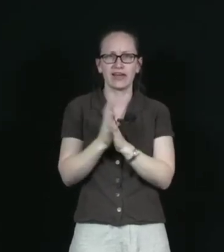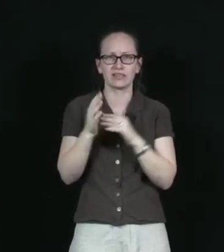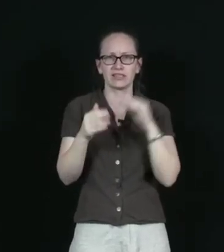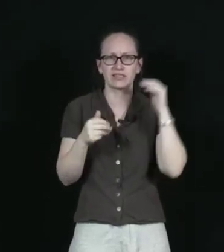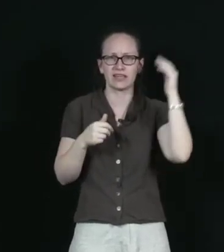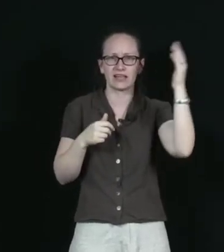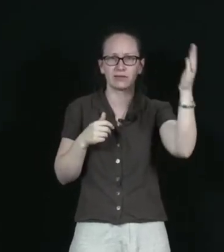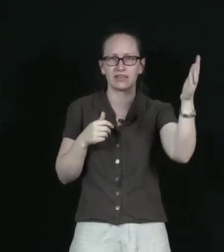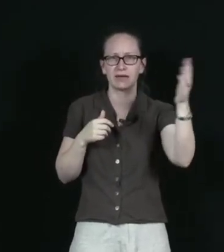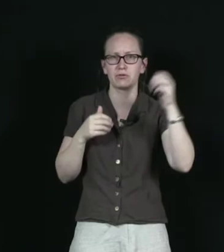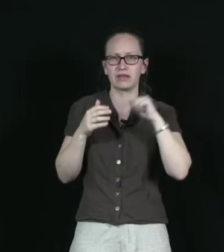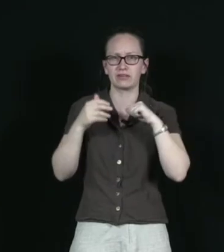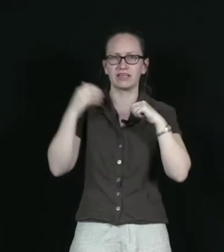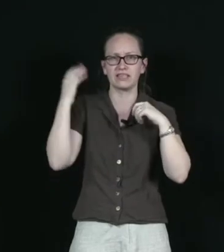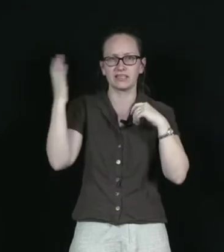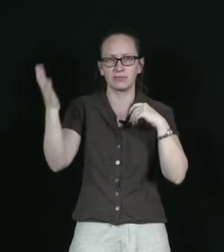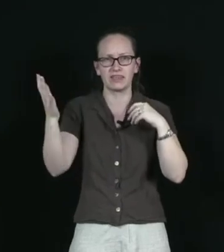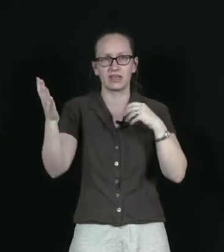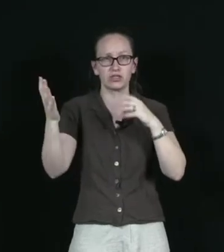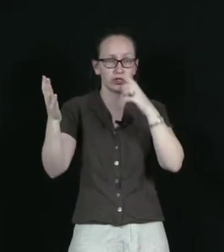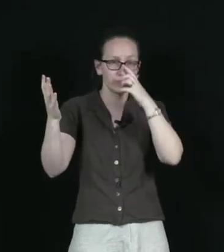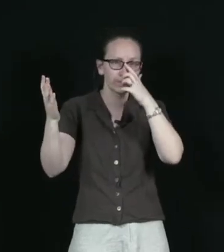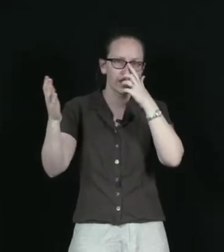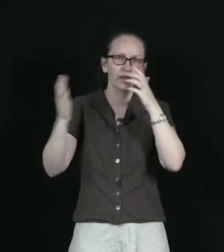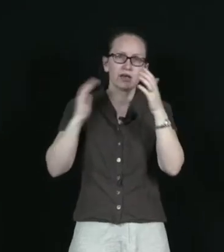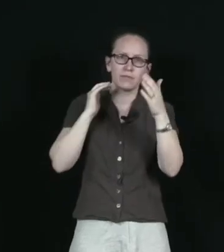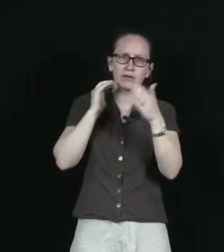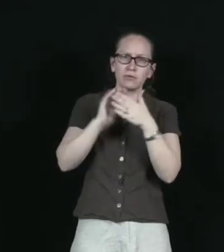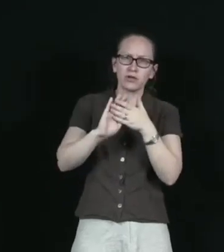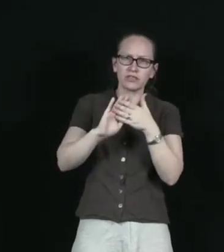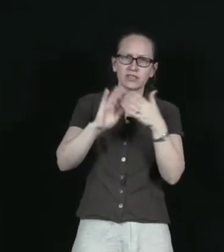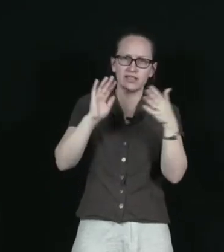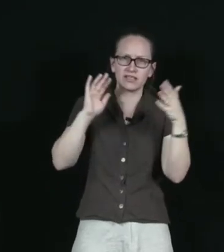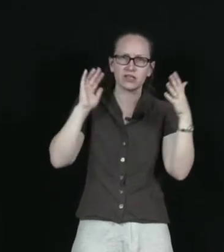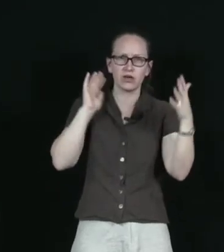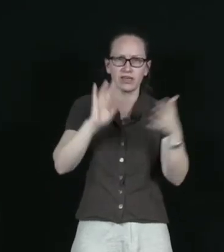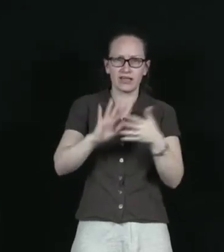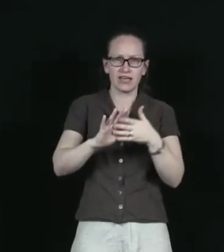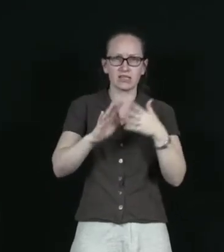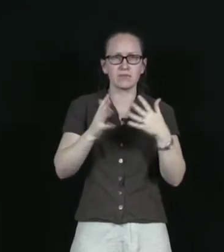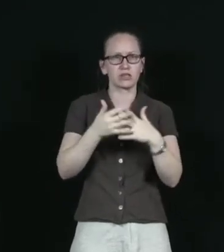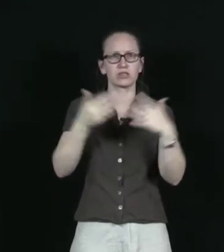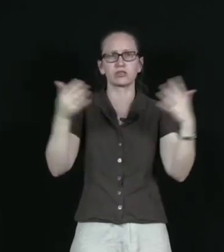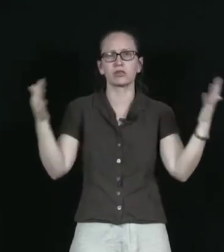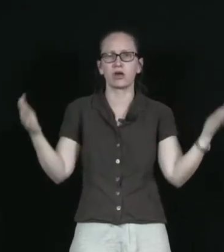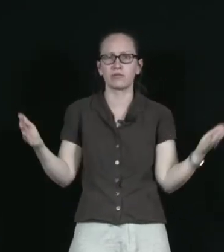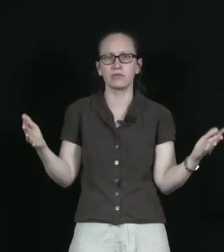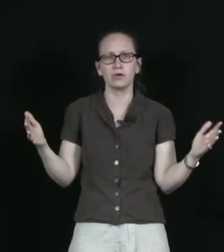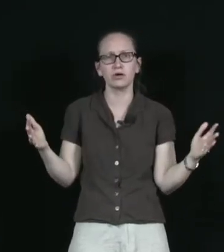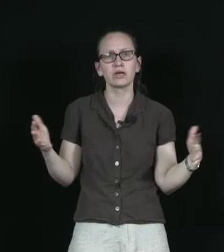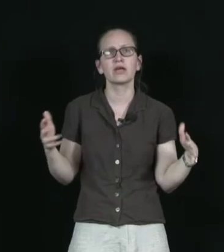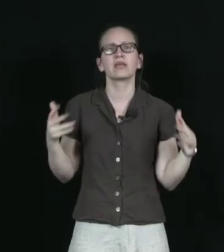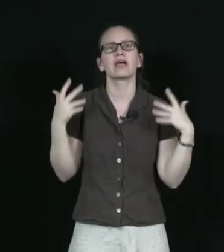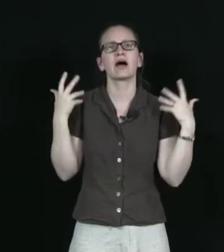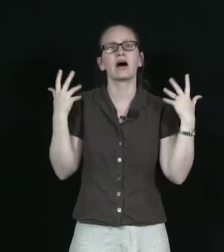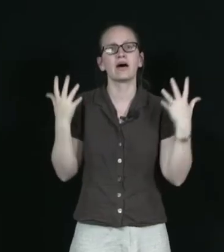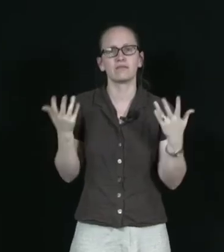outline to see exactly when they will be released and when they're due. Be warned, these online tests, because it's all open book, they are